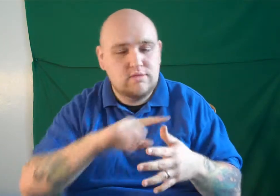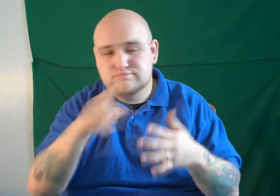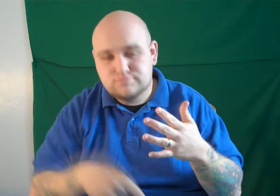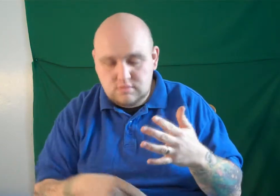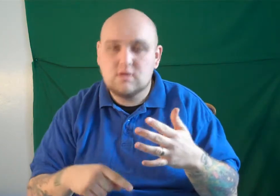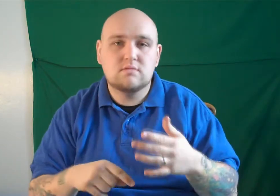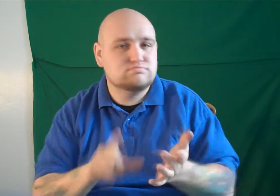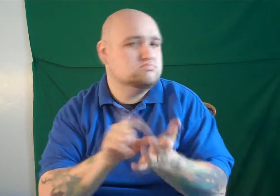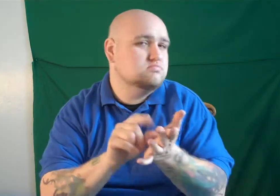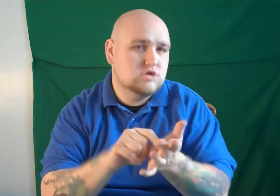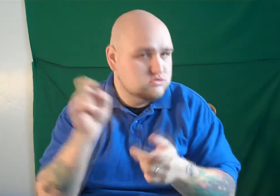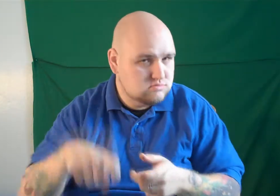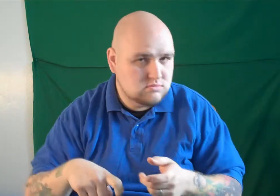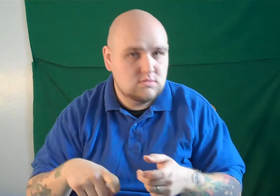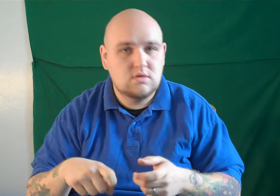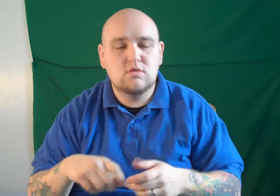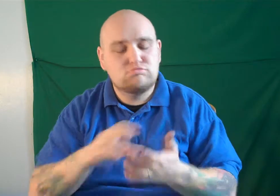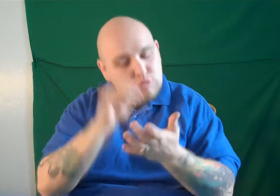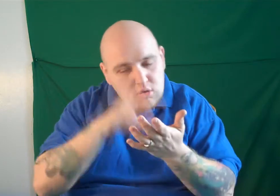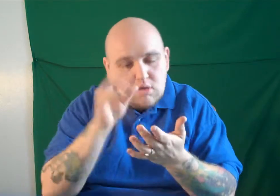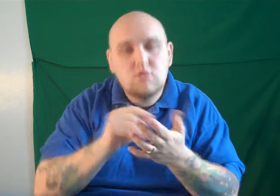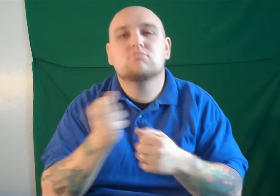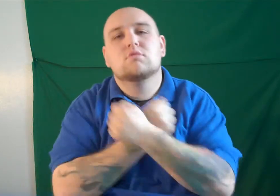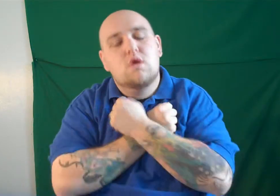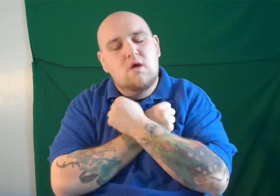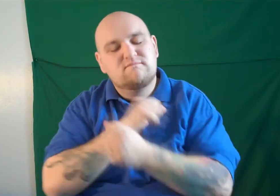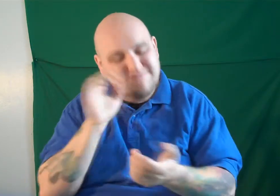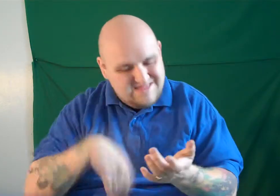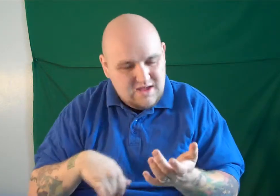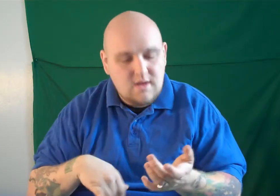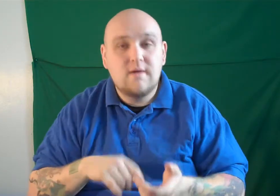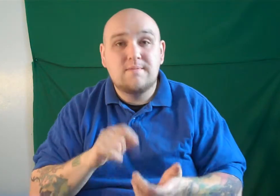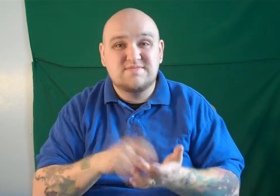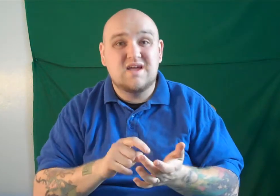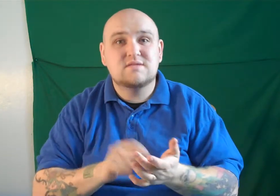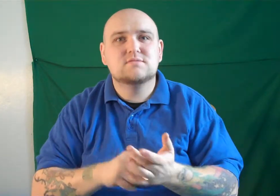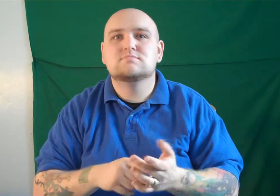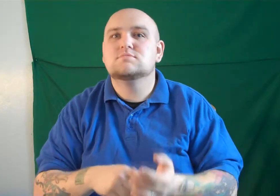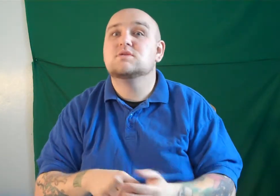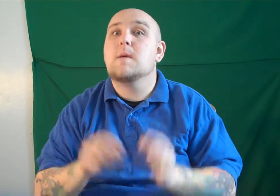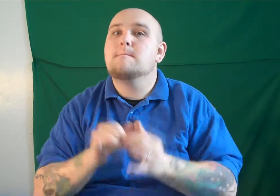love, because this is information that's pertinent to you as you strive for